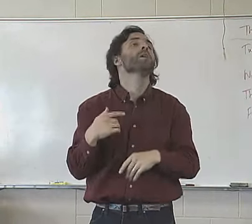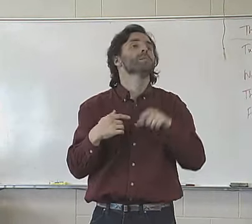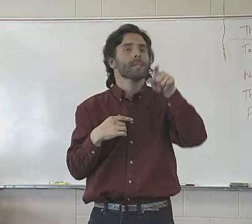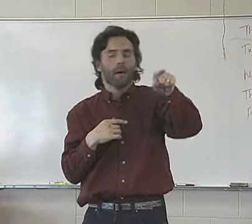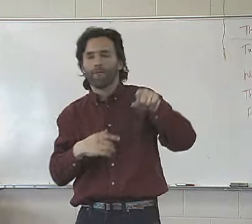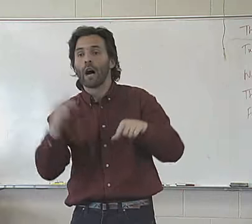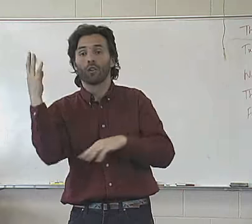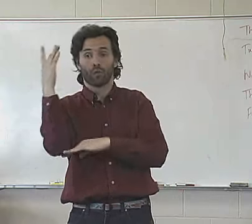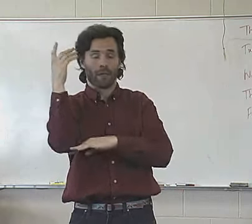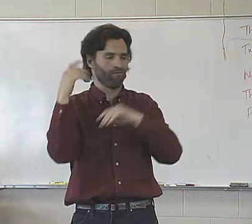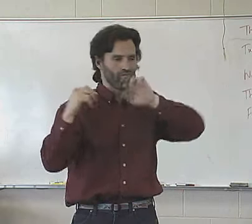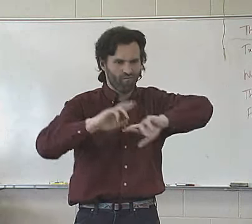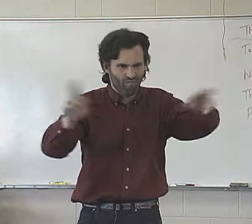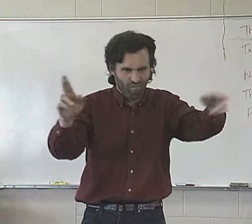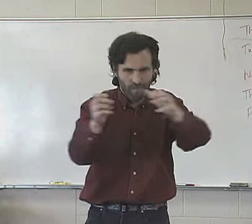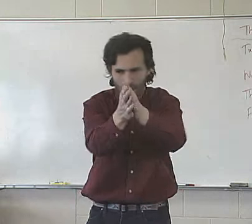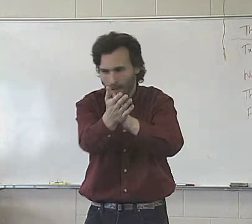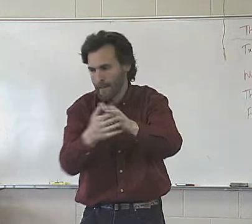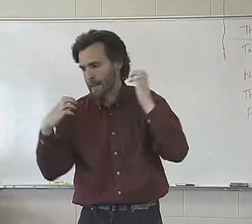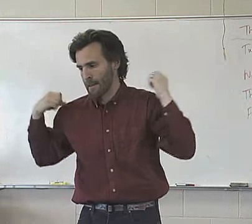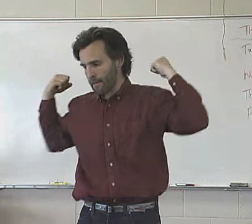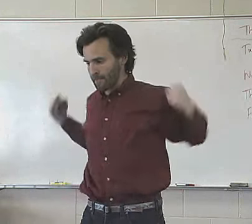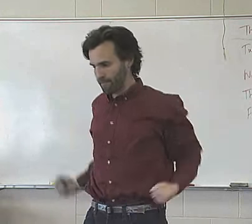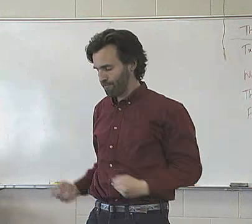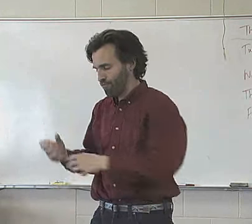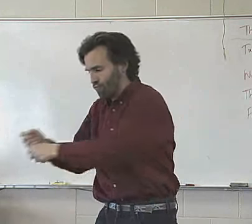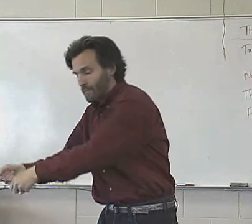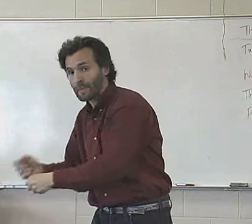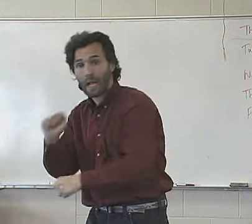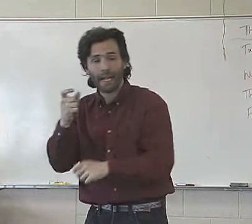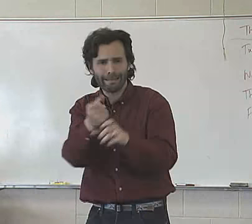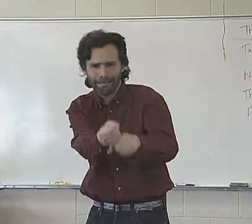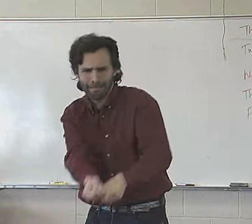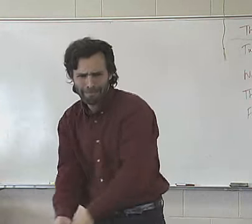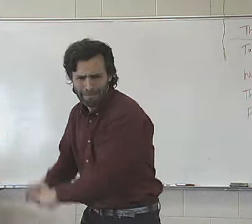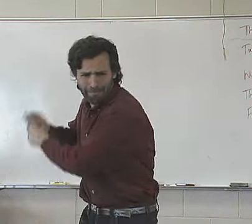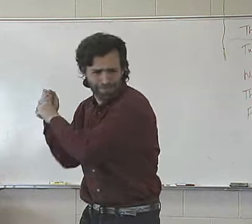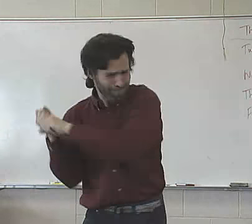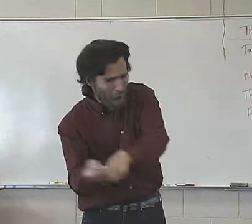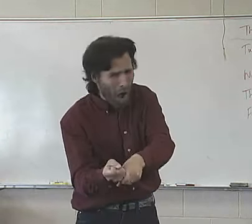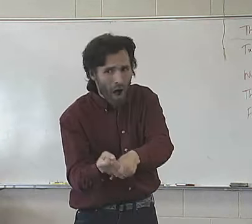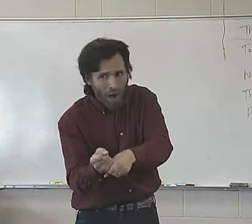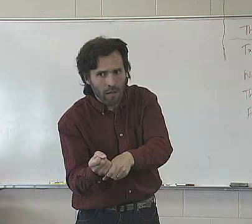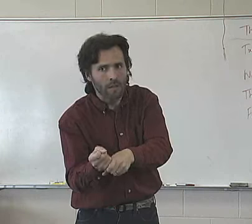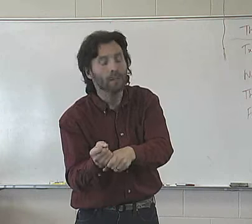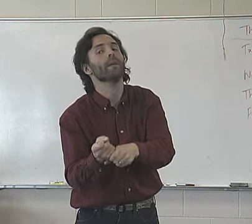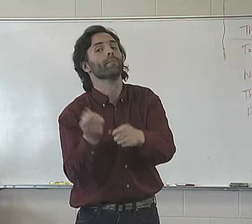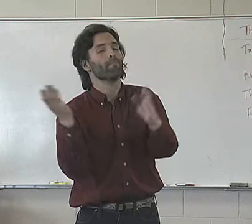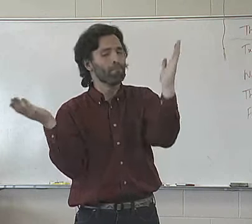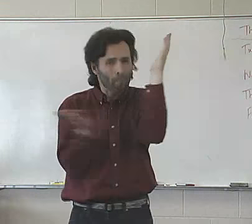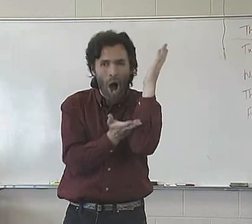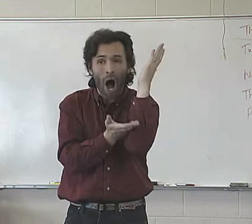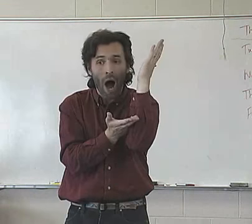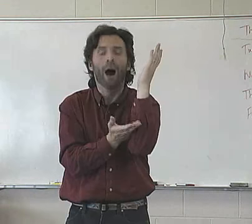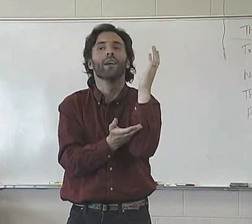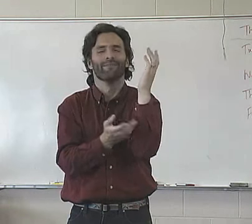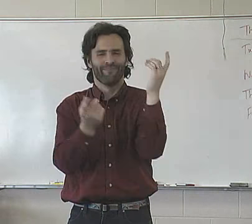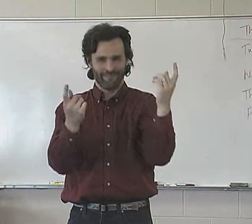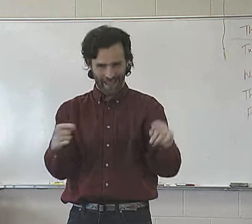his back down, got the axe, and started to chop. Oh! He had no sooner struck the first blow than again out of the